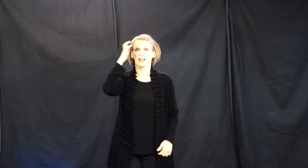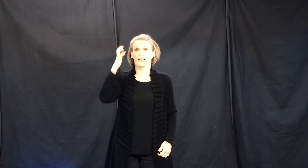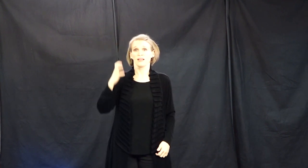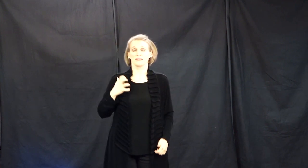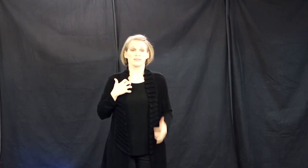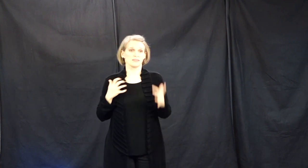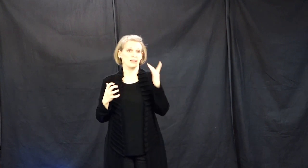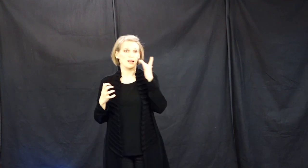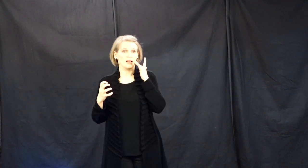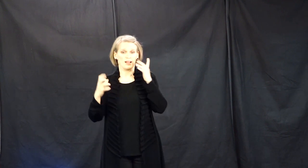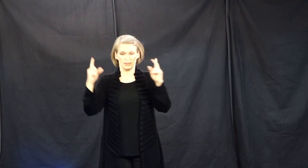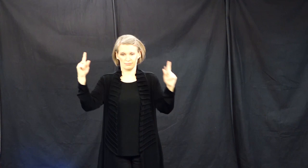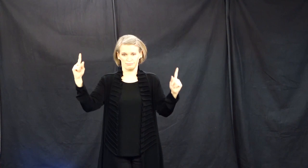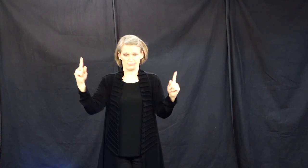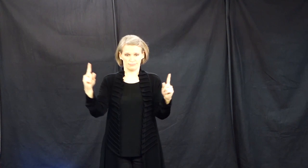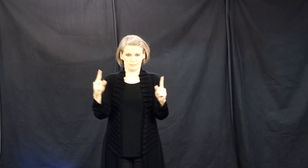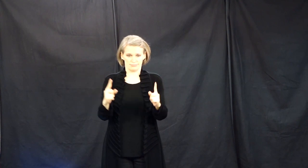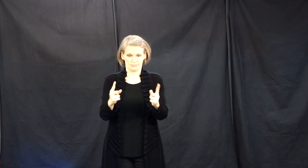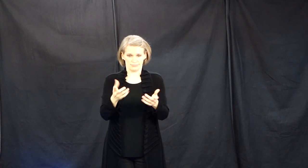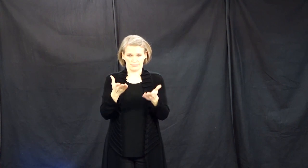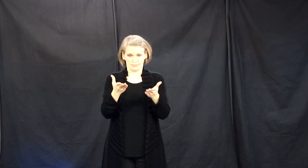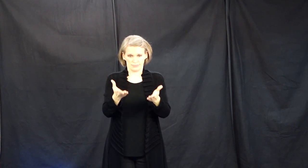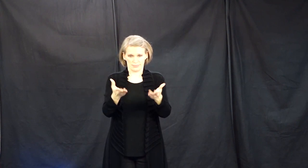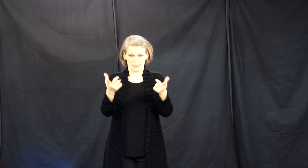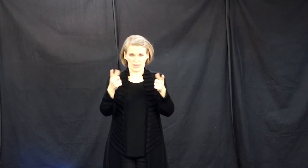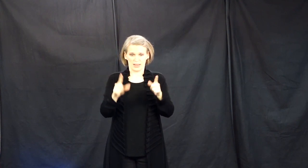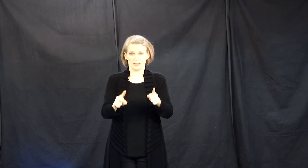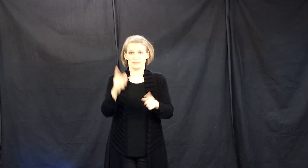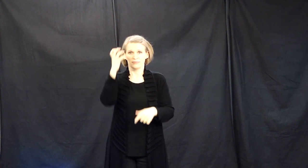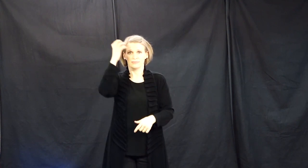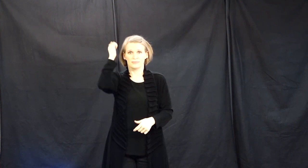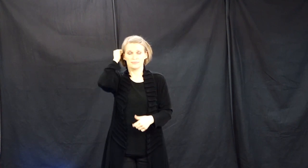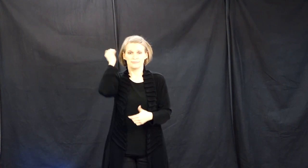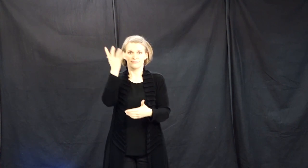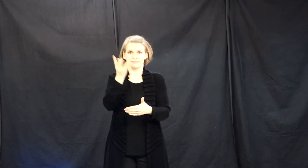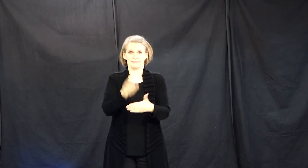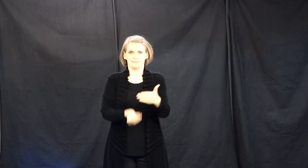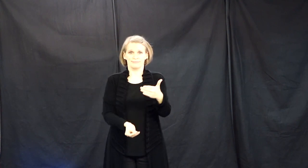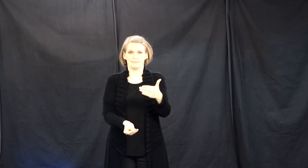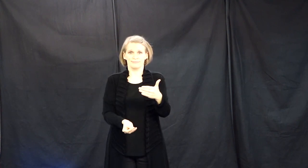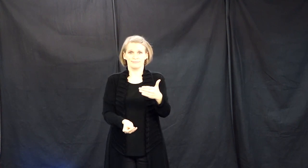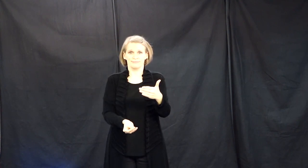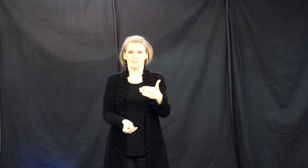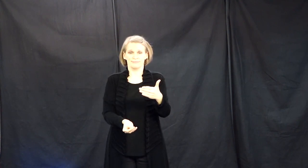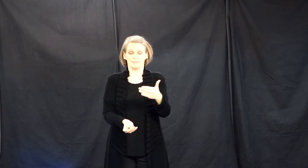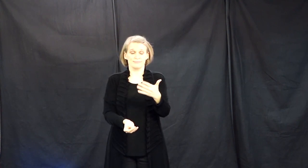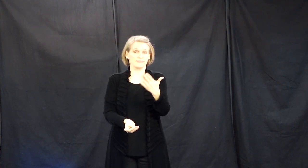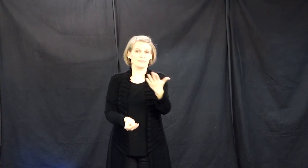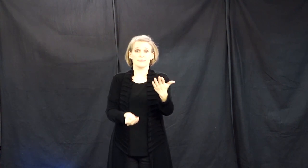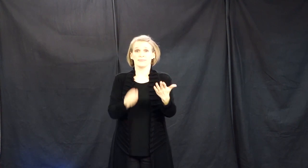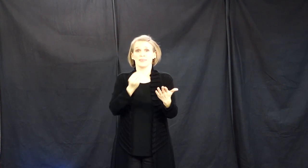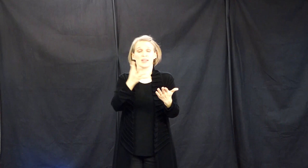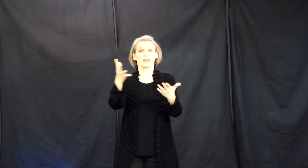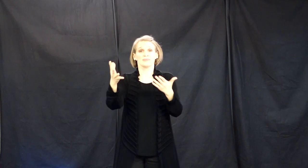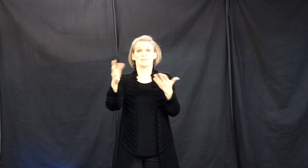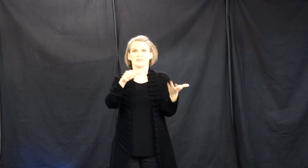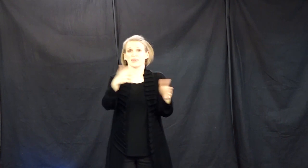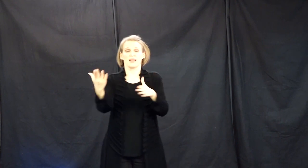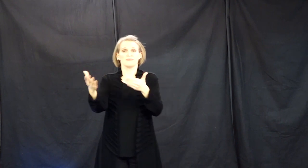were both at his side when he died. Death doesn't discriminate between the sinners and the saints. It